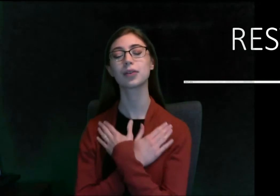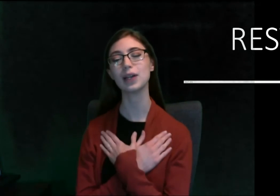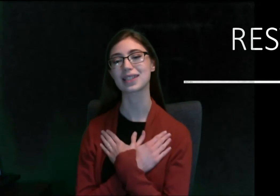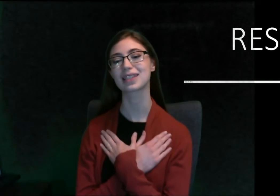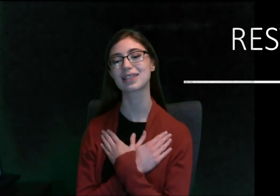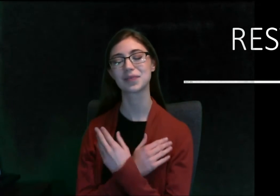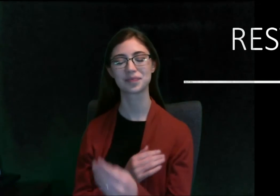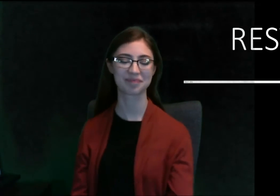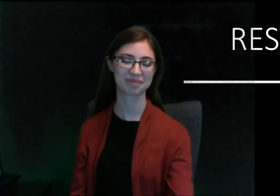Rest.